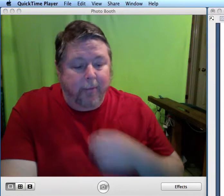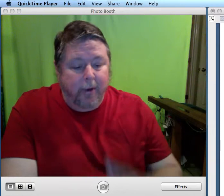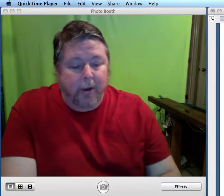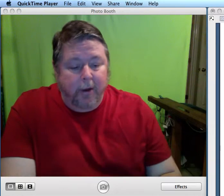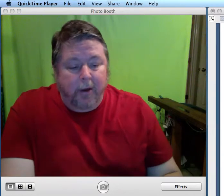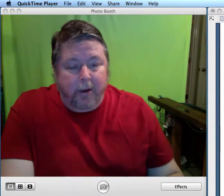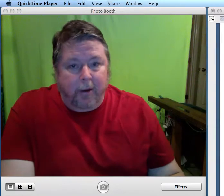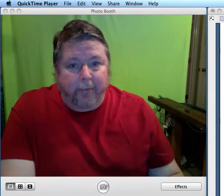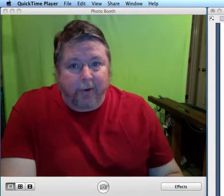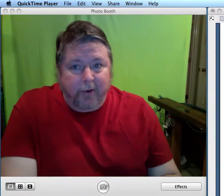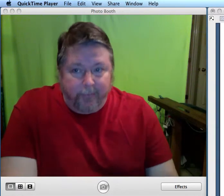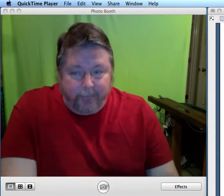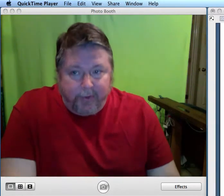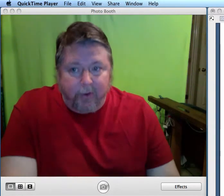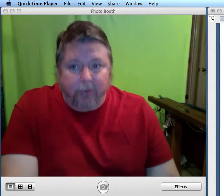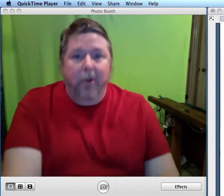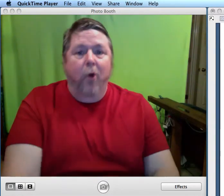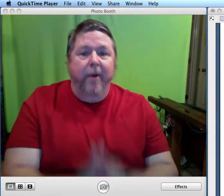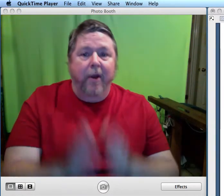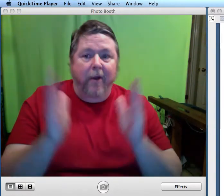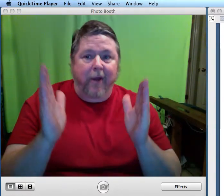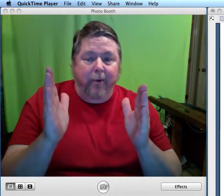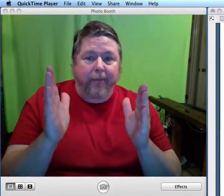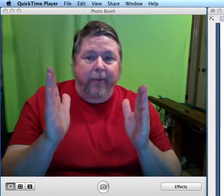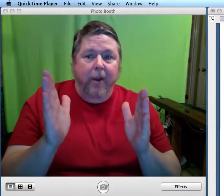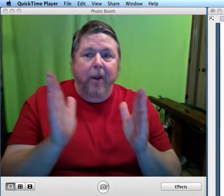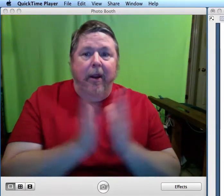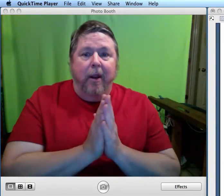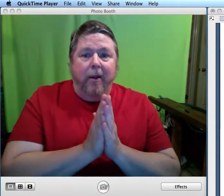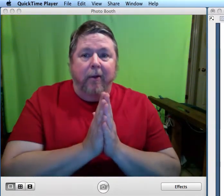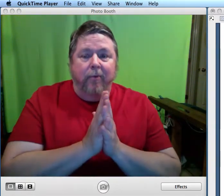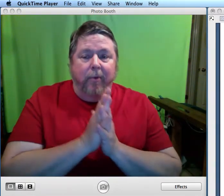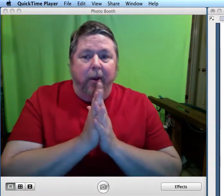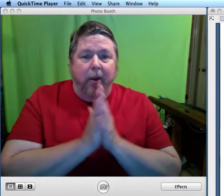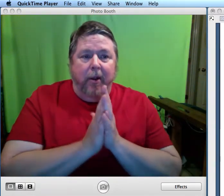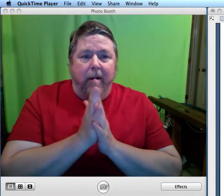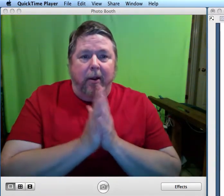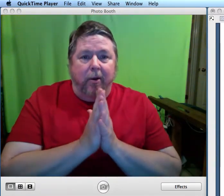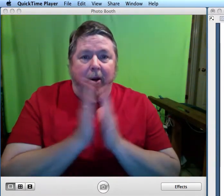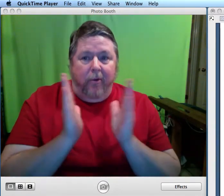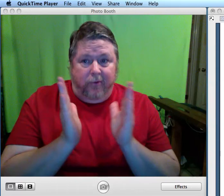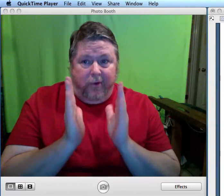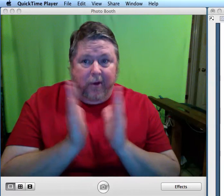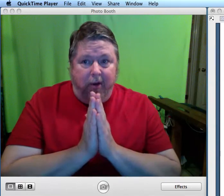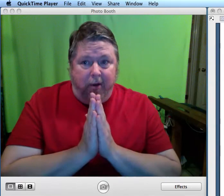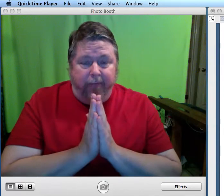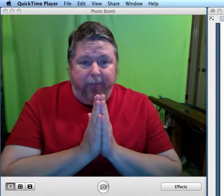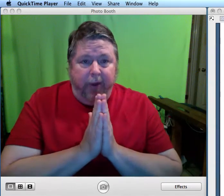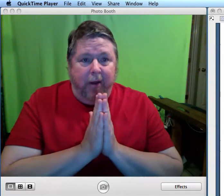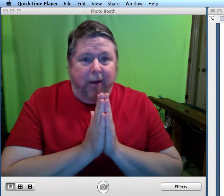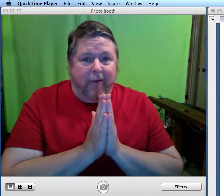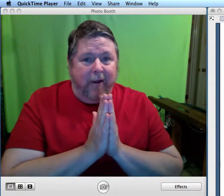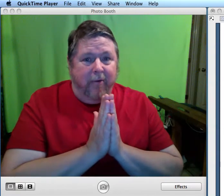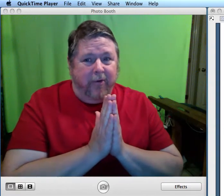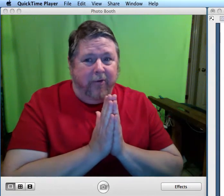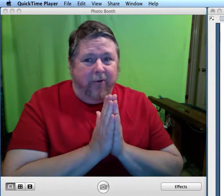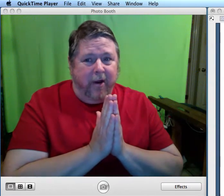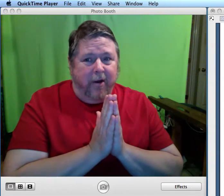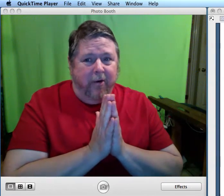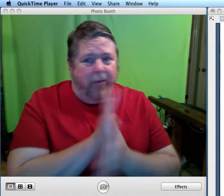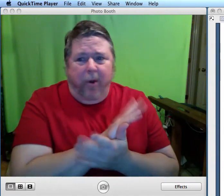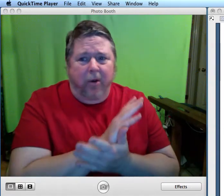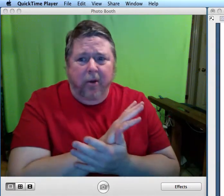time until they're open and available. And these will close because I don't want you